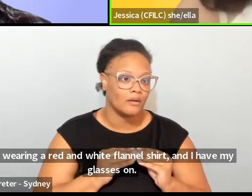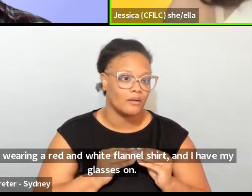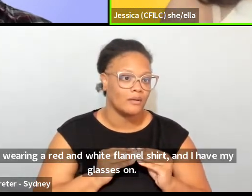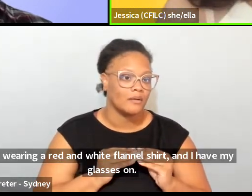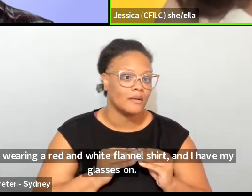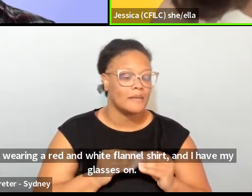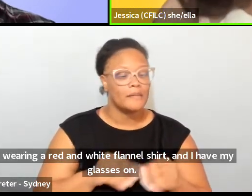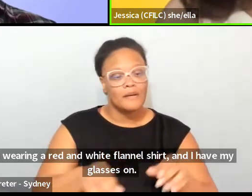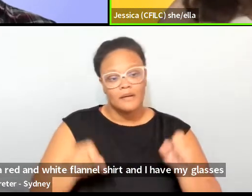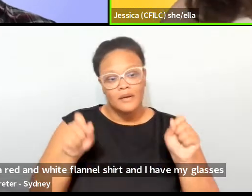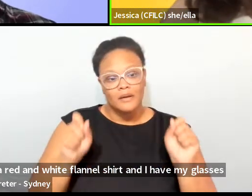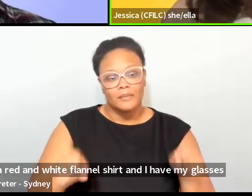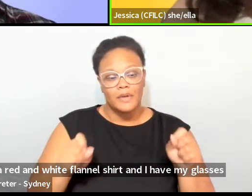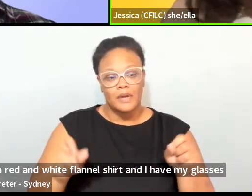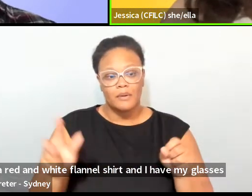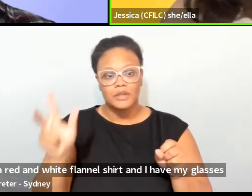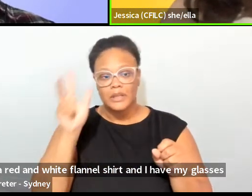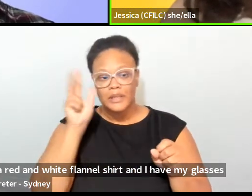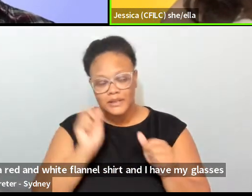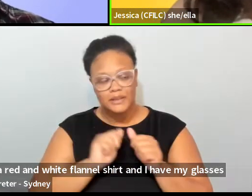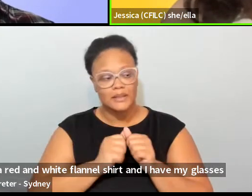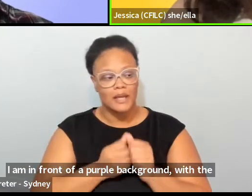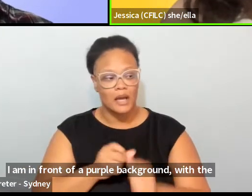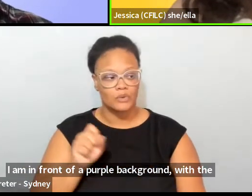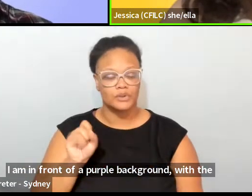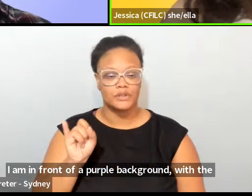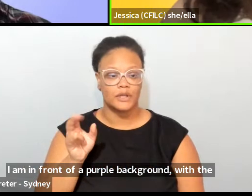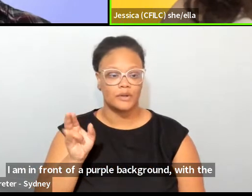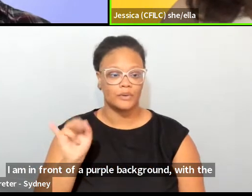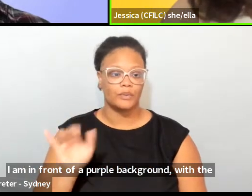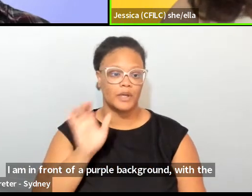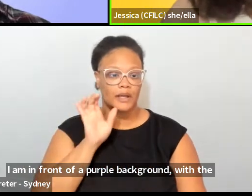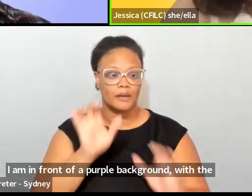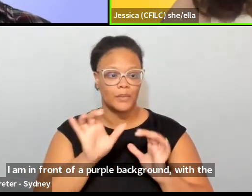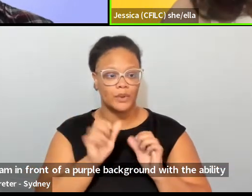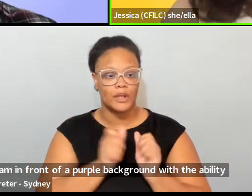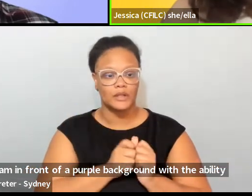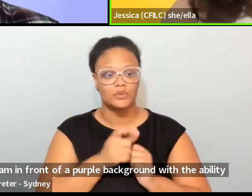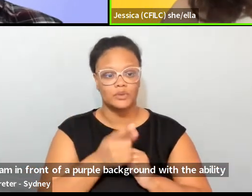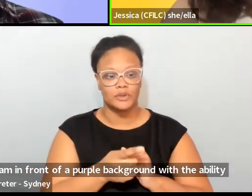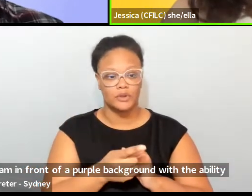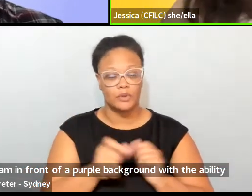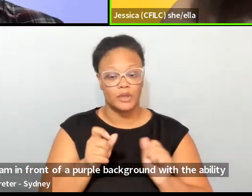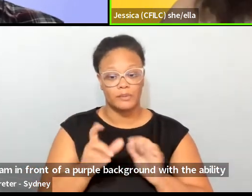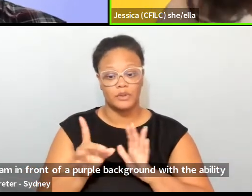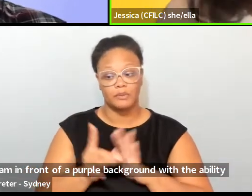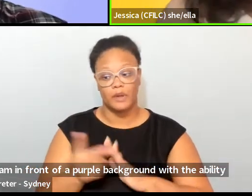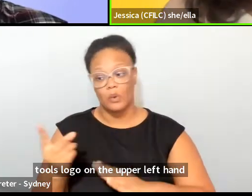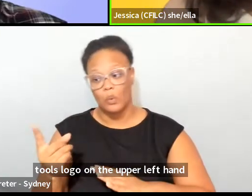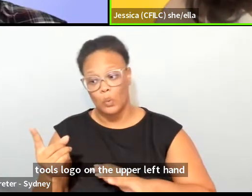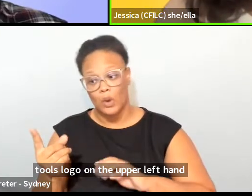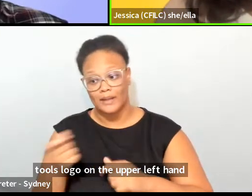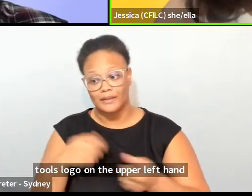towards the different way that Siri communicates with you, being able to choose one versus the other.